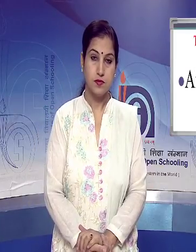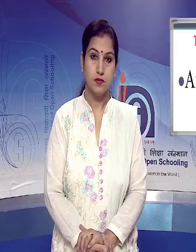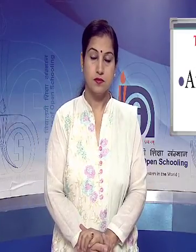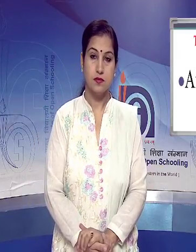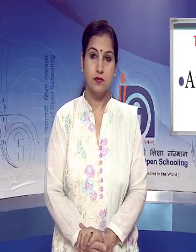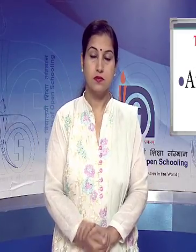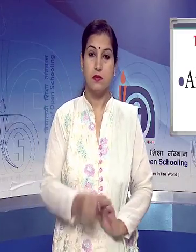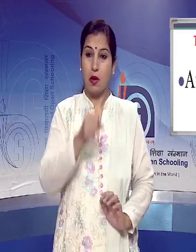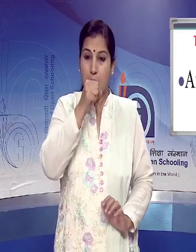coughing with blood,